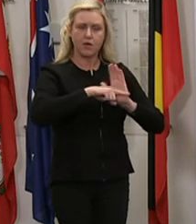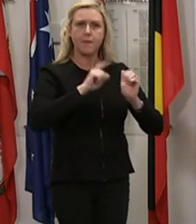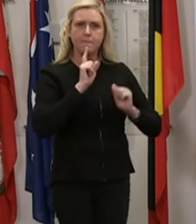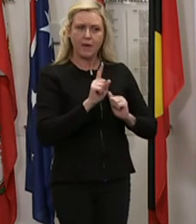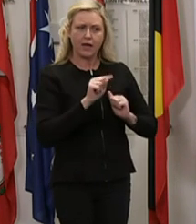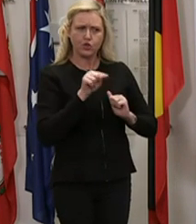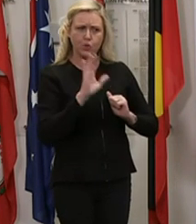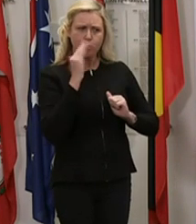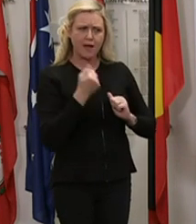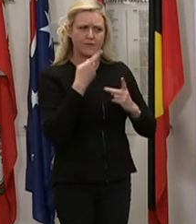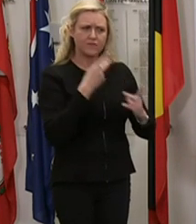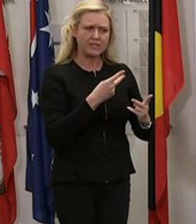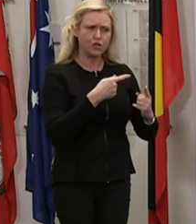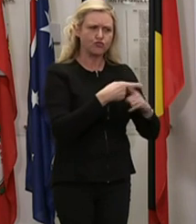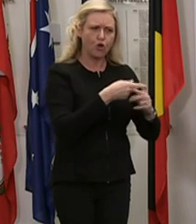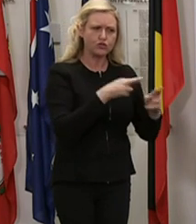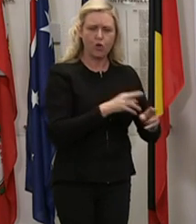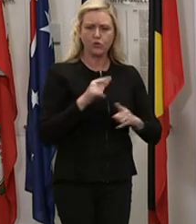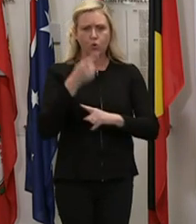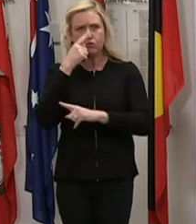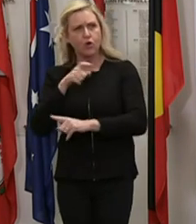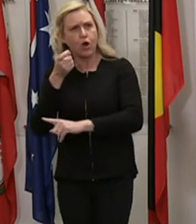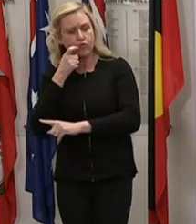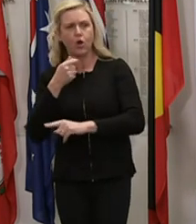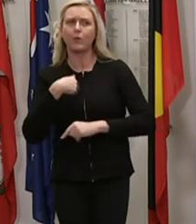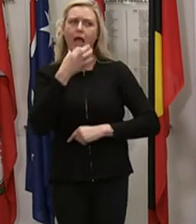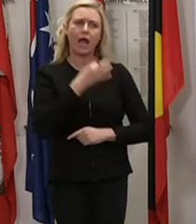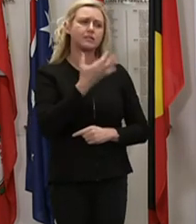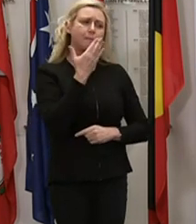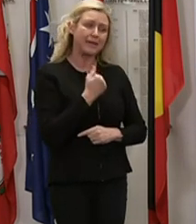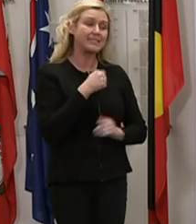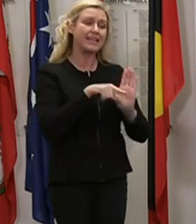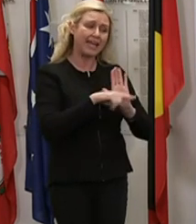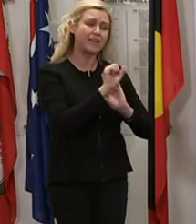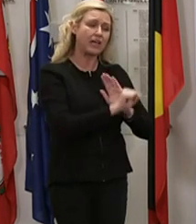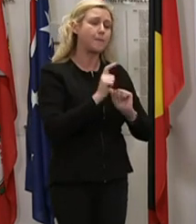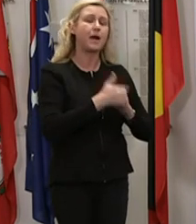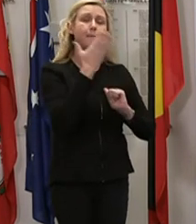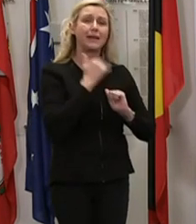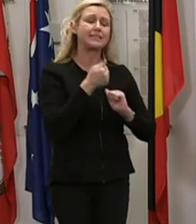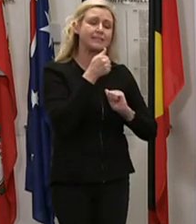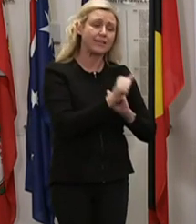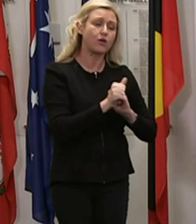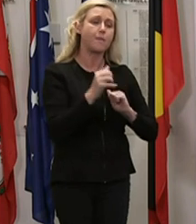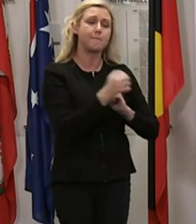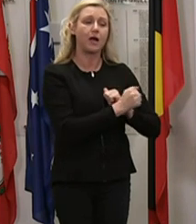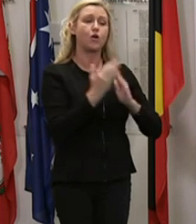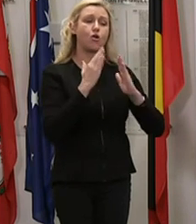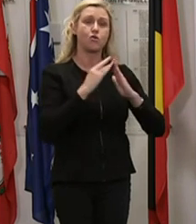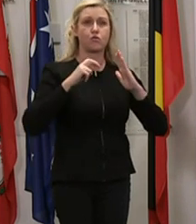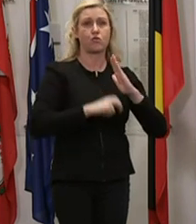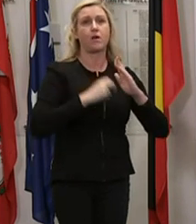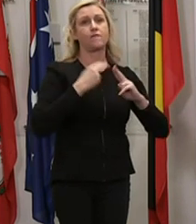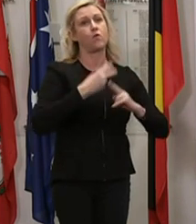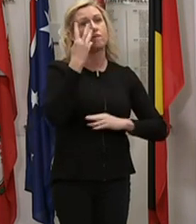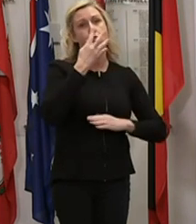isolate, it is essential that you do so. We don't take that decision lightly, but it means that we've assessed you as having